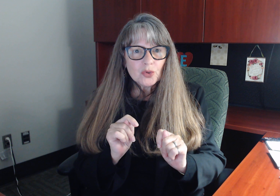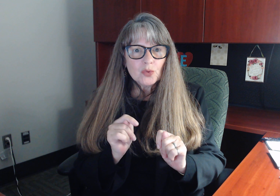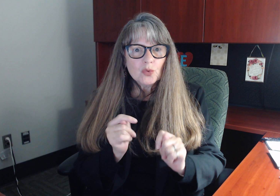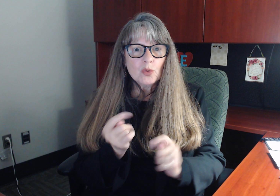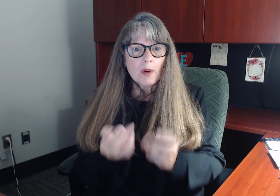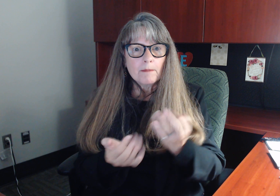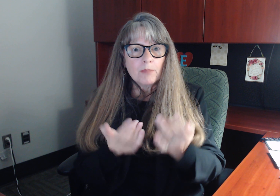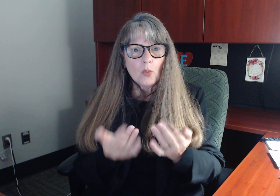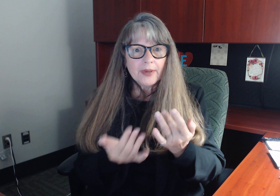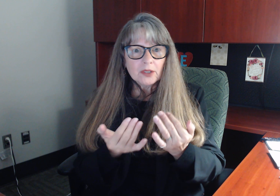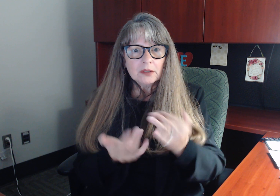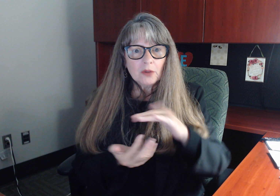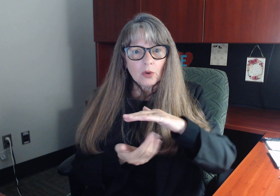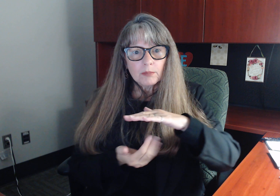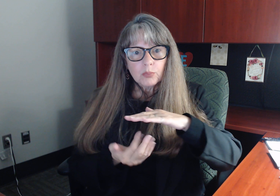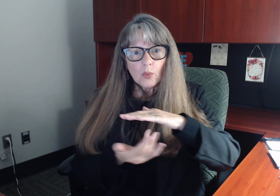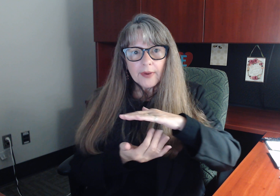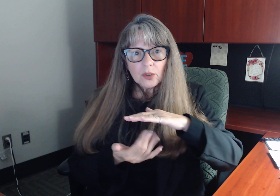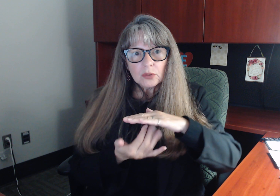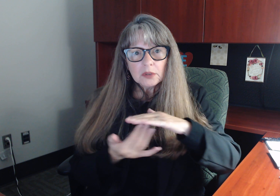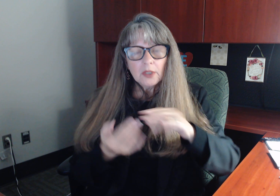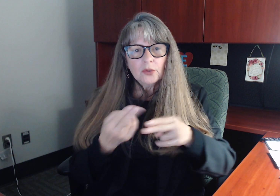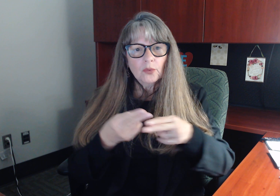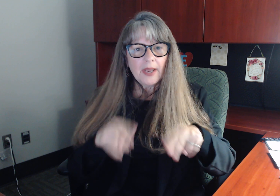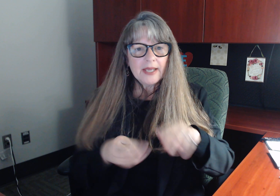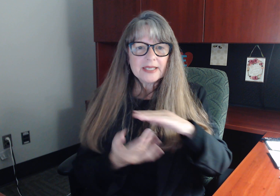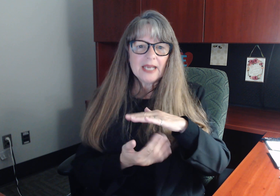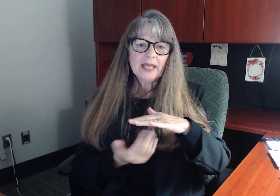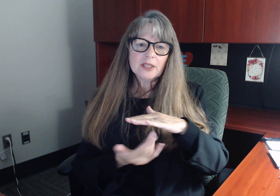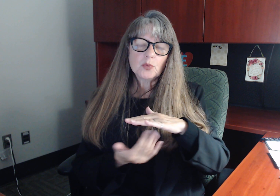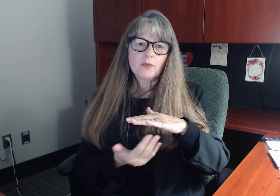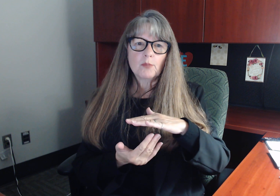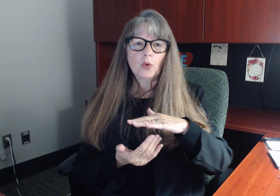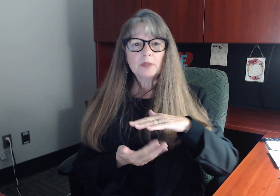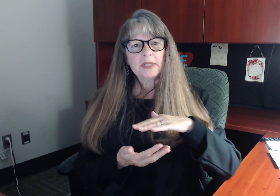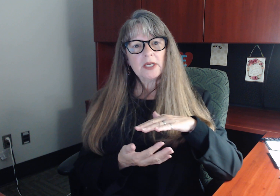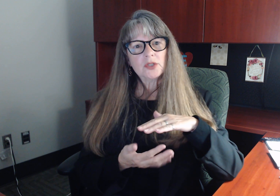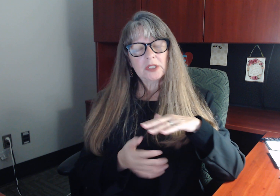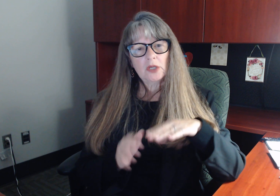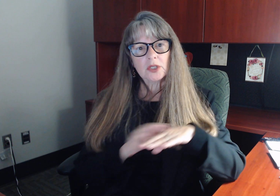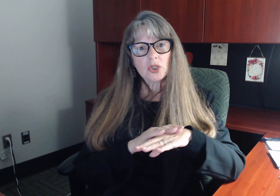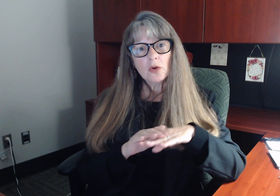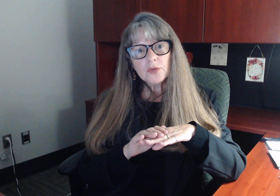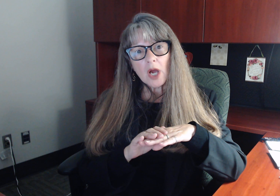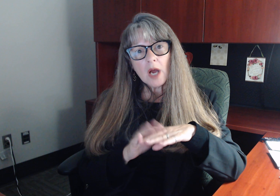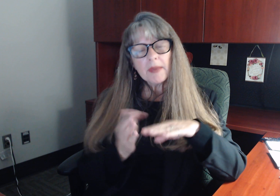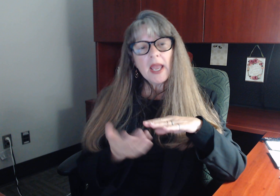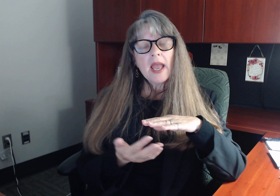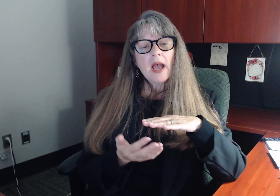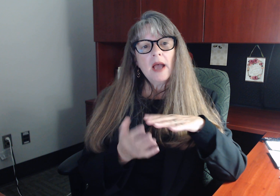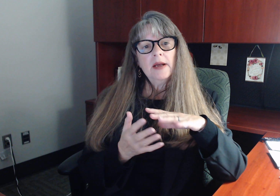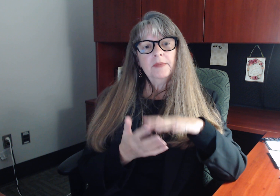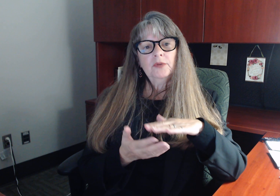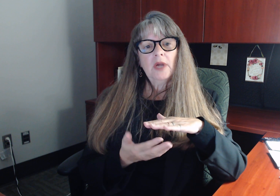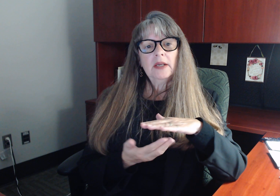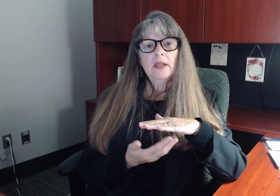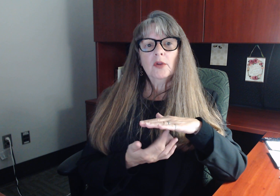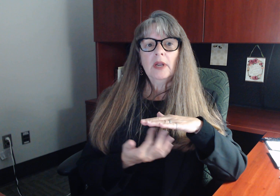to boil your eggs. I like this one for boil because it's on the stove top, and you've got it in there, and here's